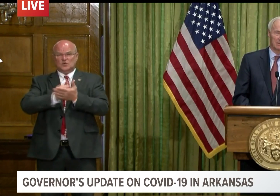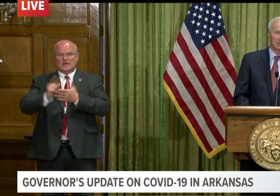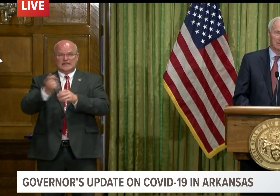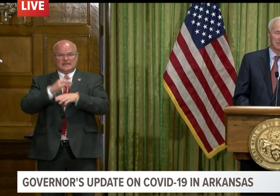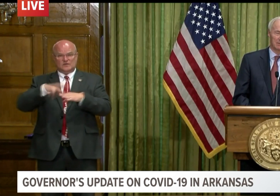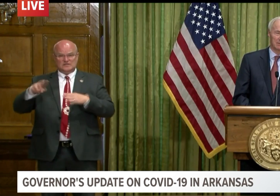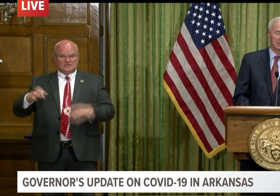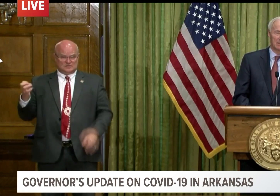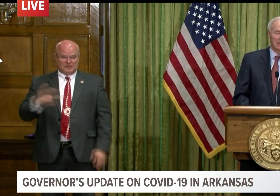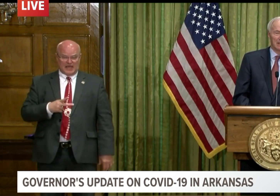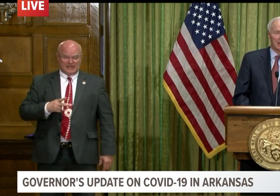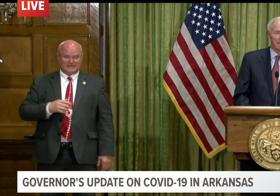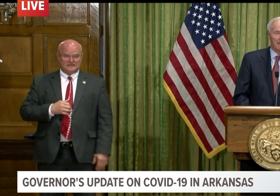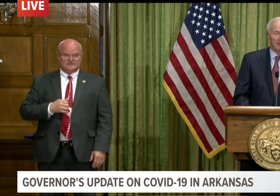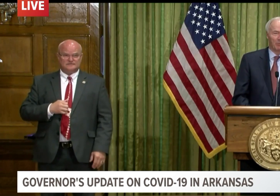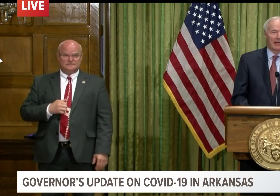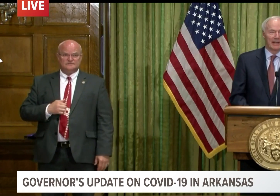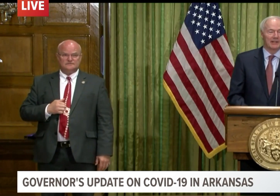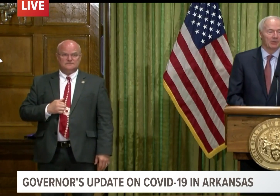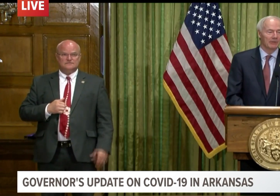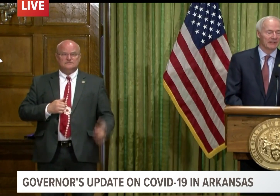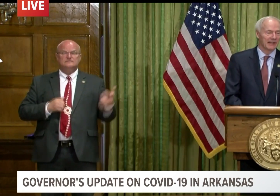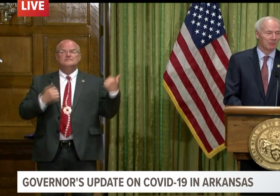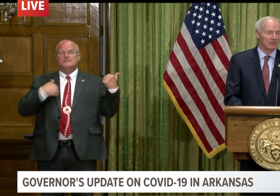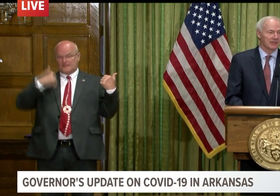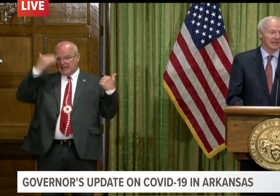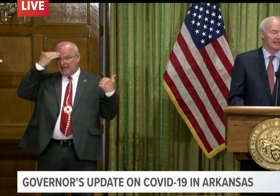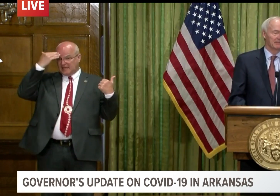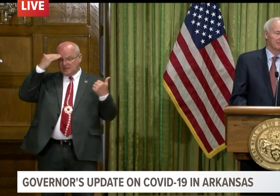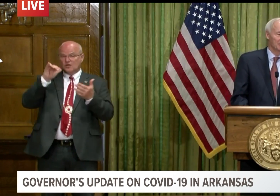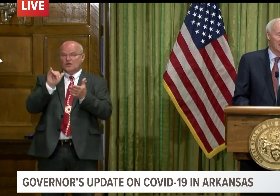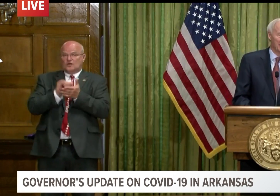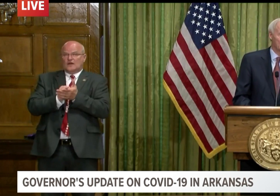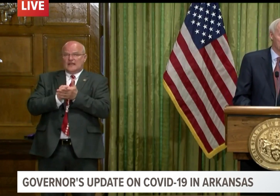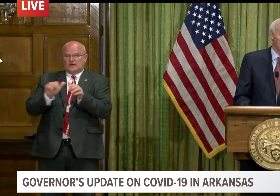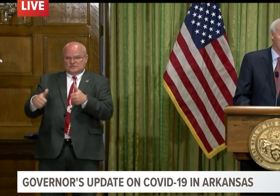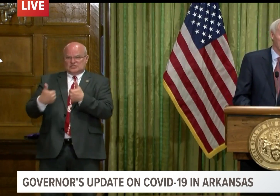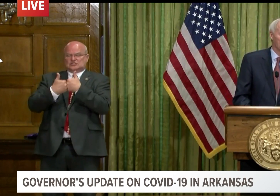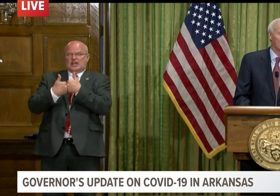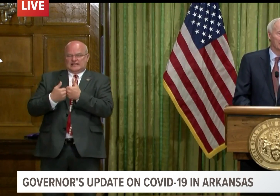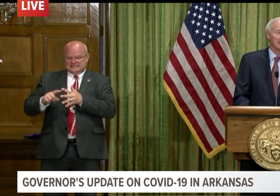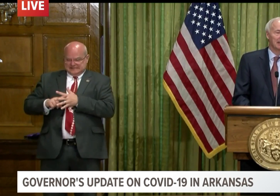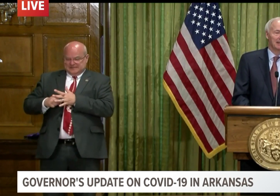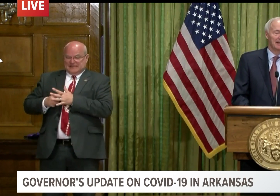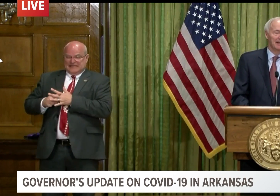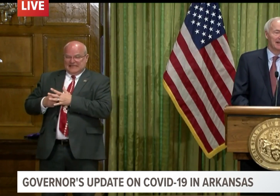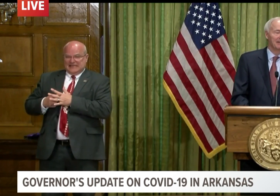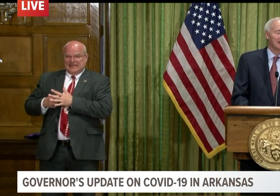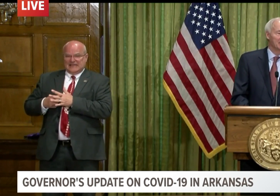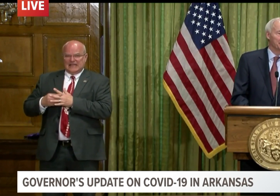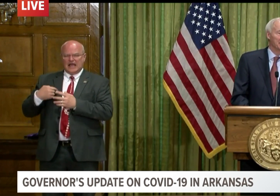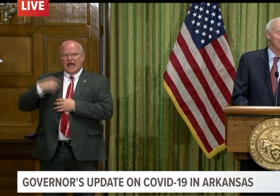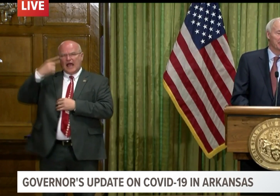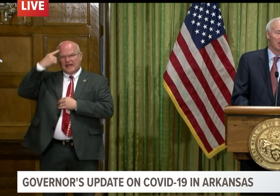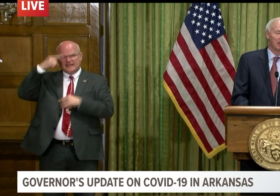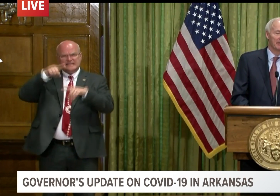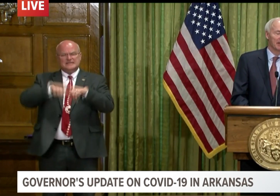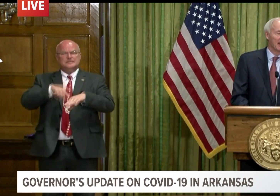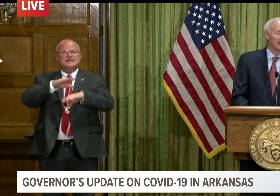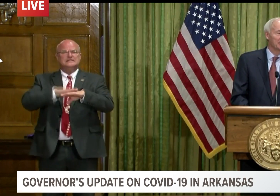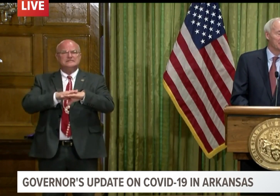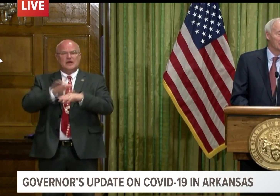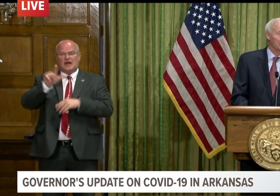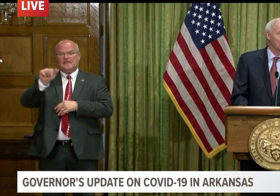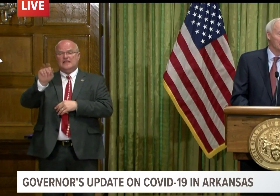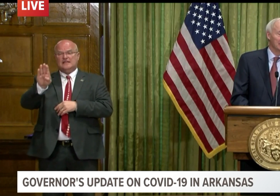to get their results. Well, I know that was a challenge early on. I think it depends upon